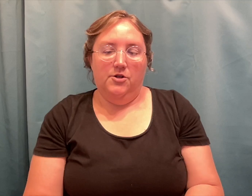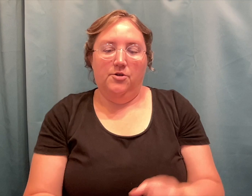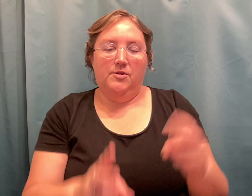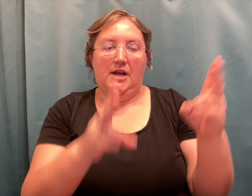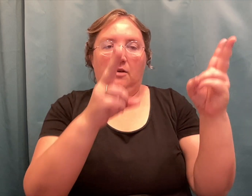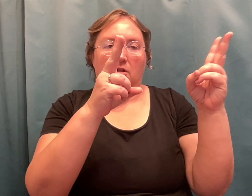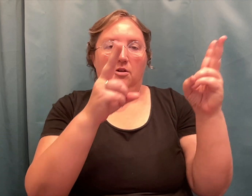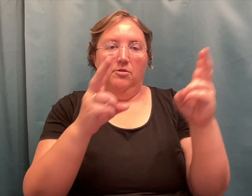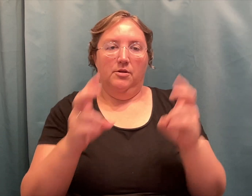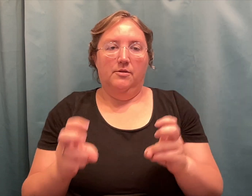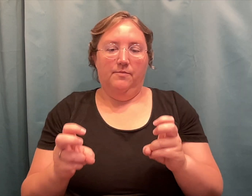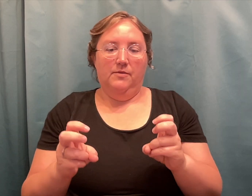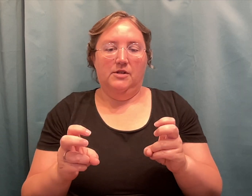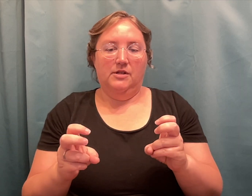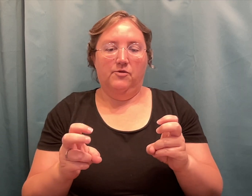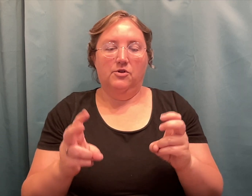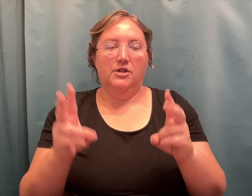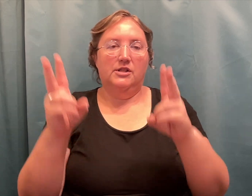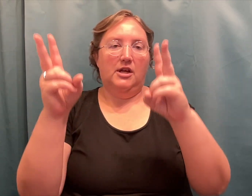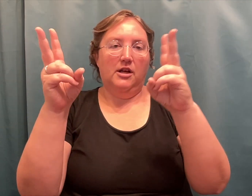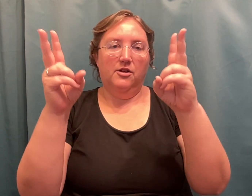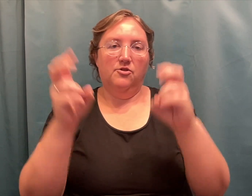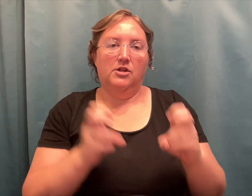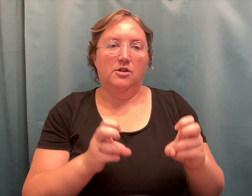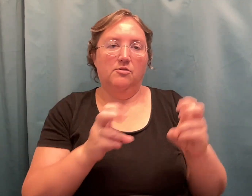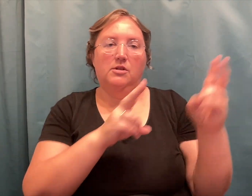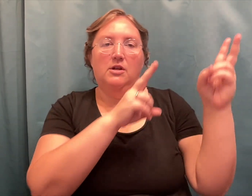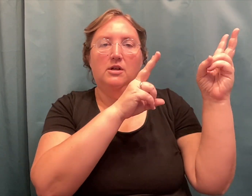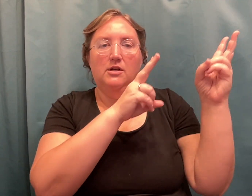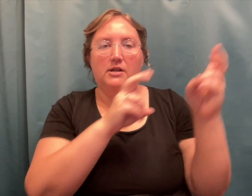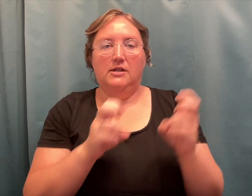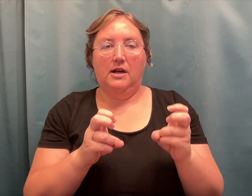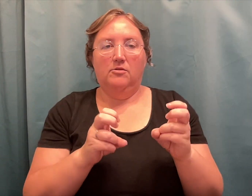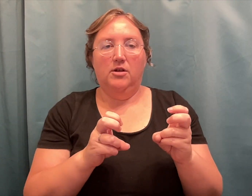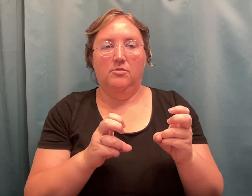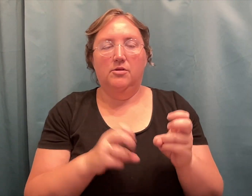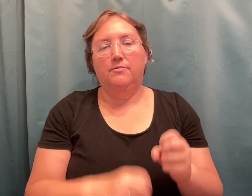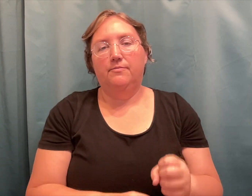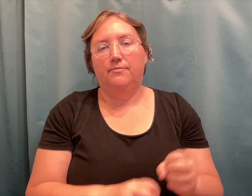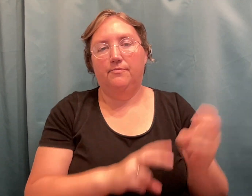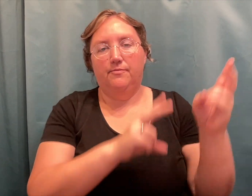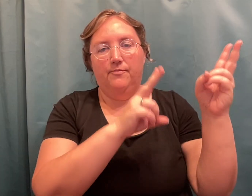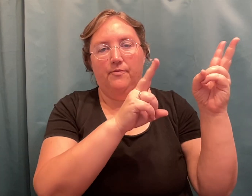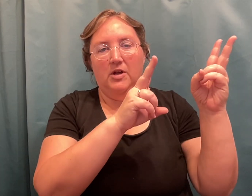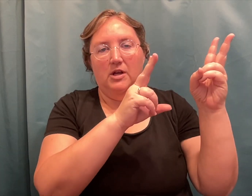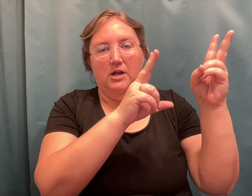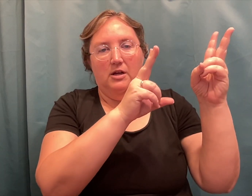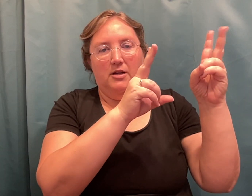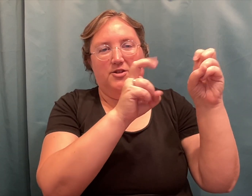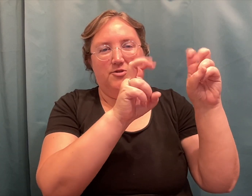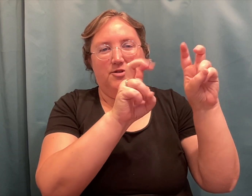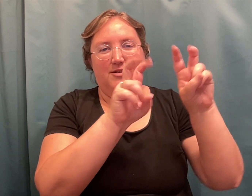To download, this is the version of the sign I usually use. Download. It's you have